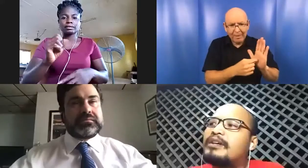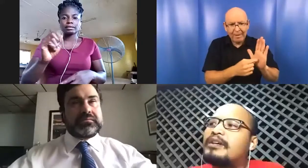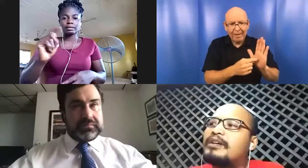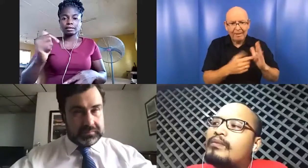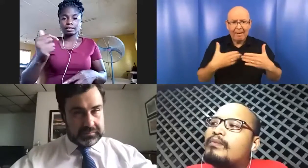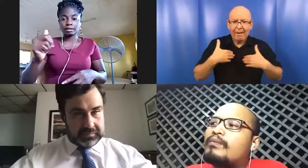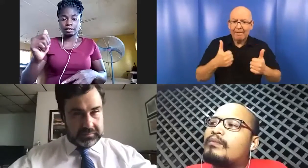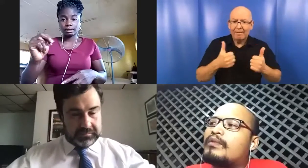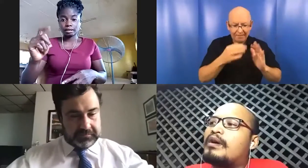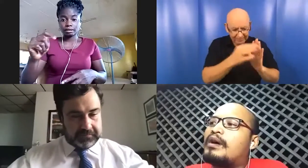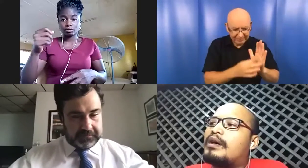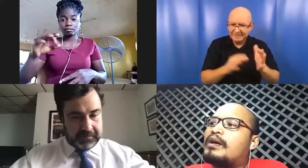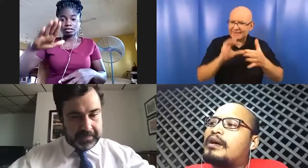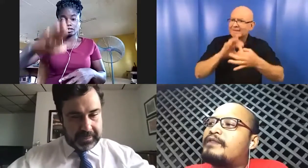stopped.